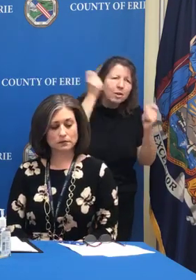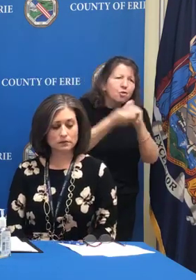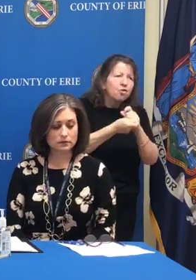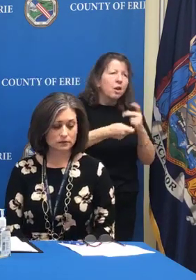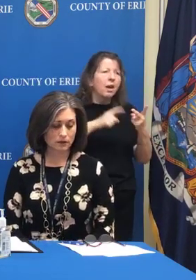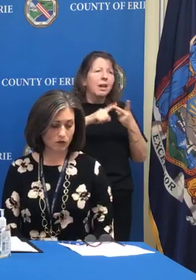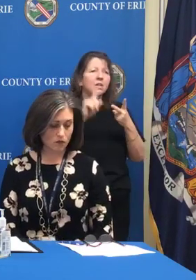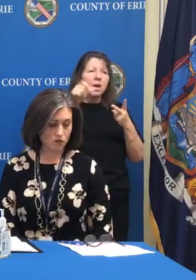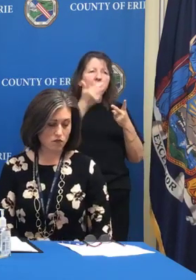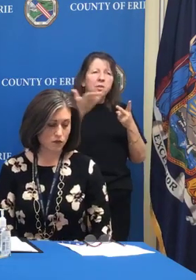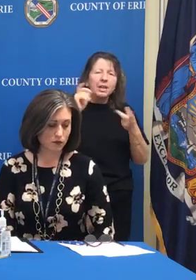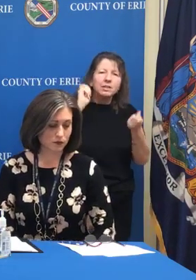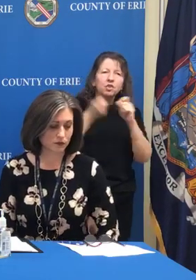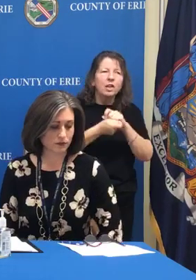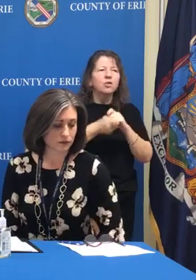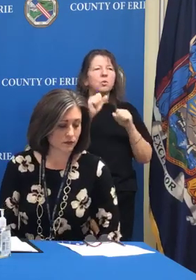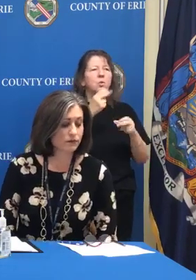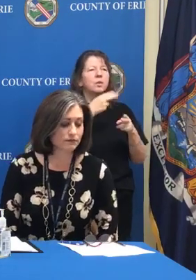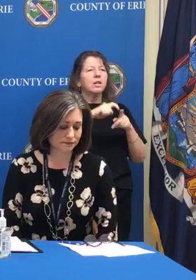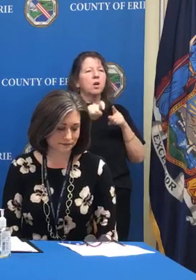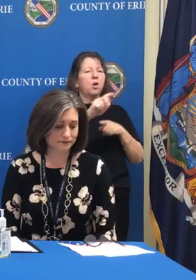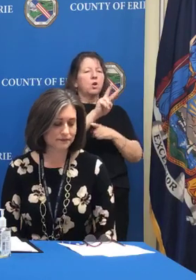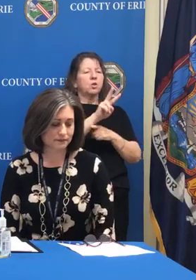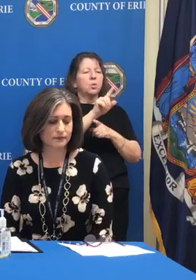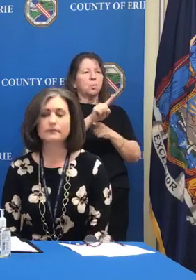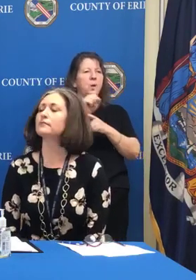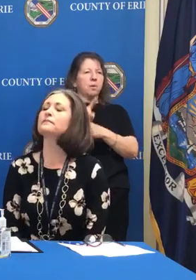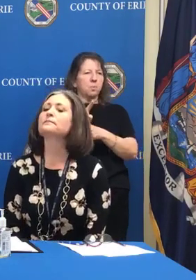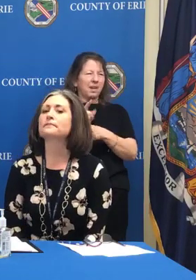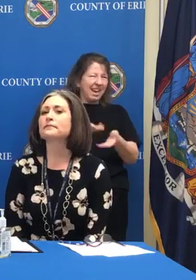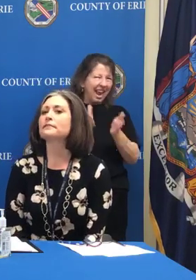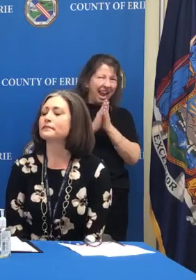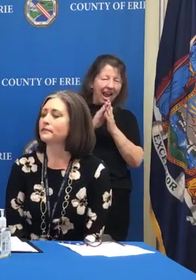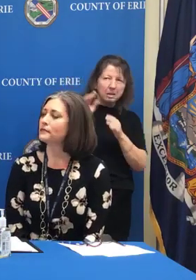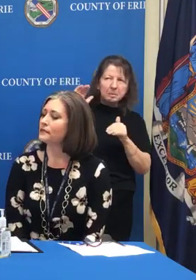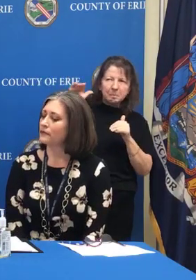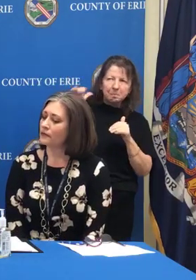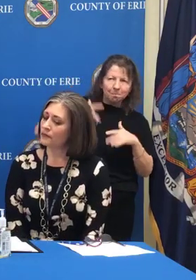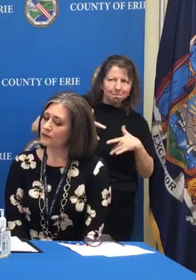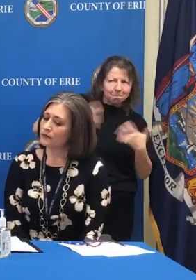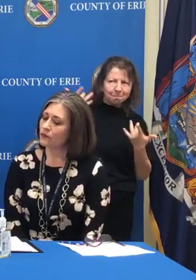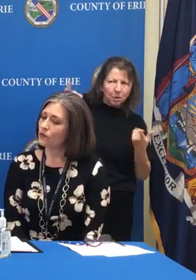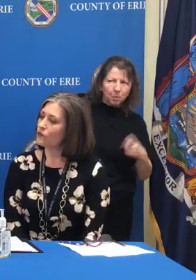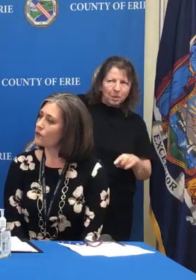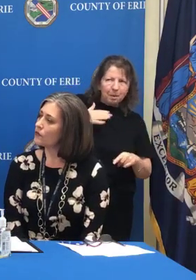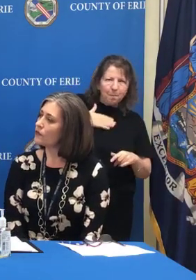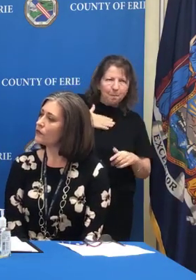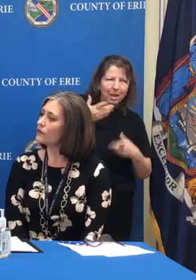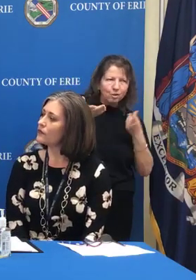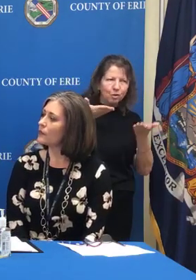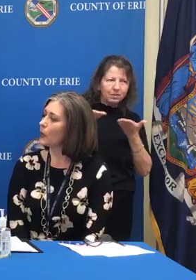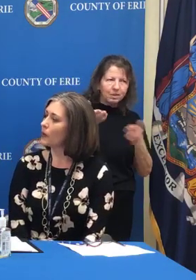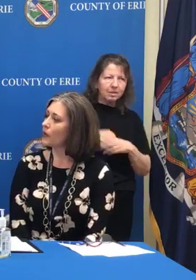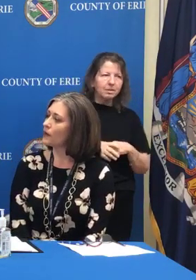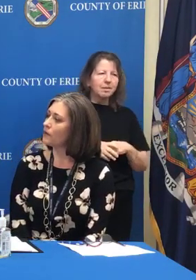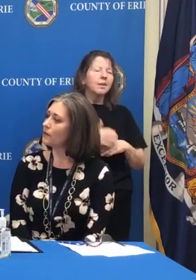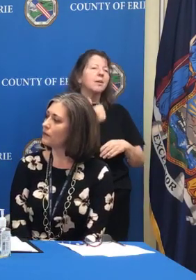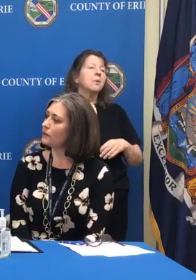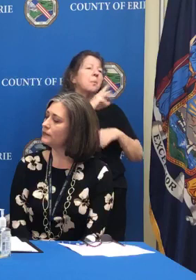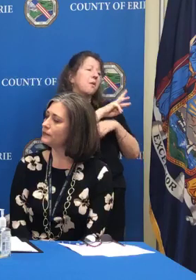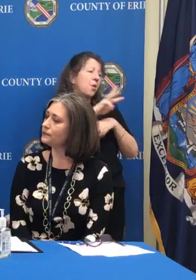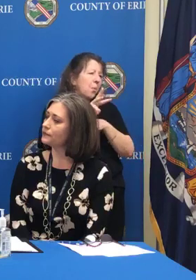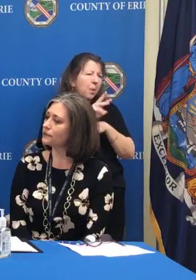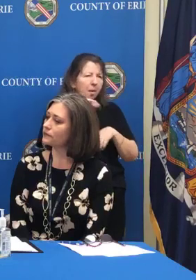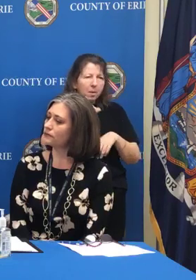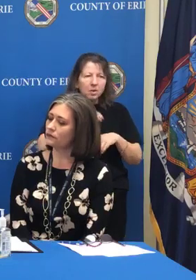resource. You can call 211 24 hours a day, 7 days a week. We also have our websites, of course. We've been talking